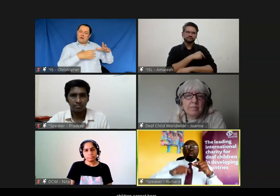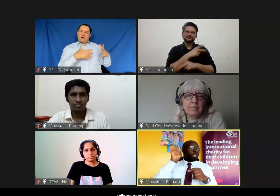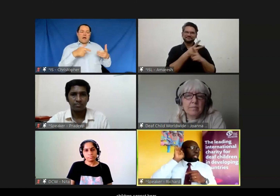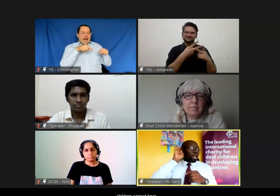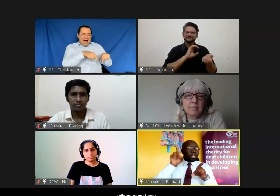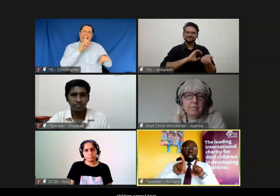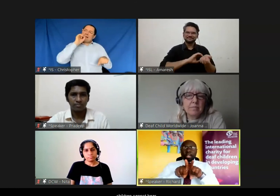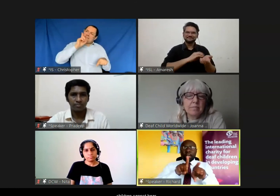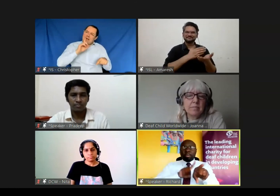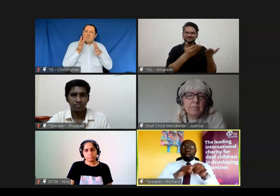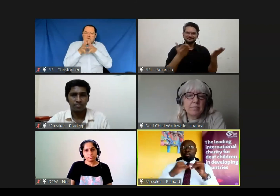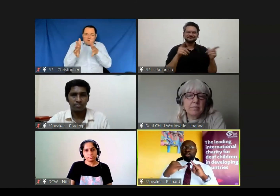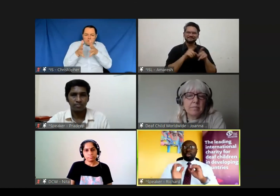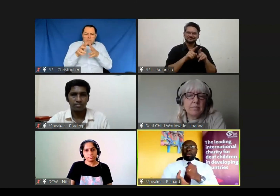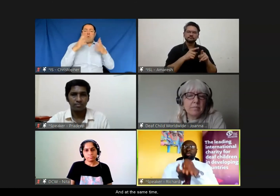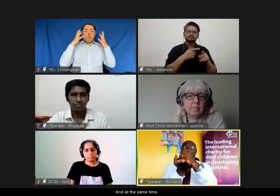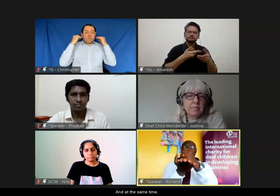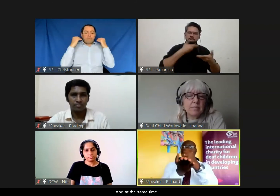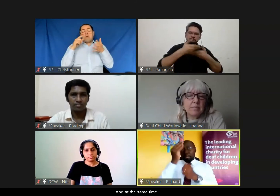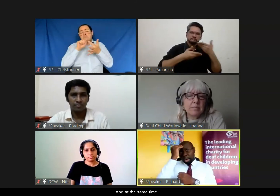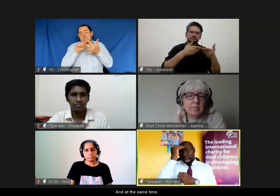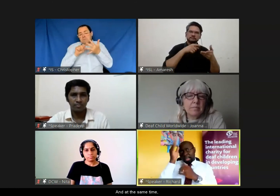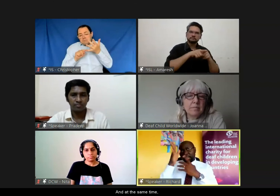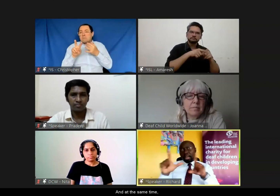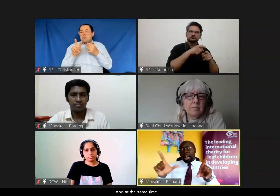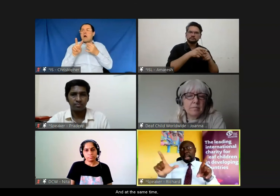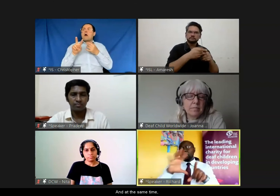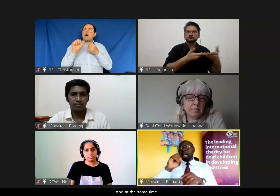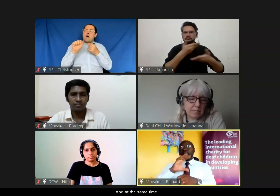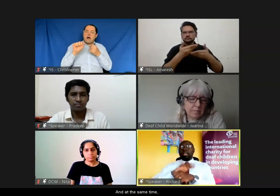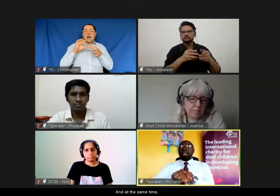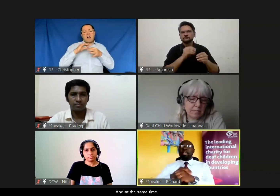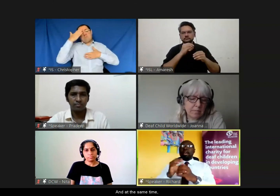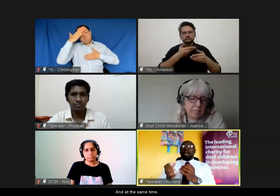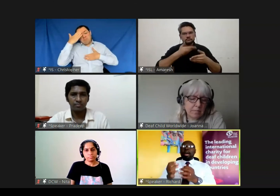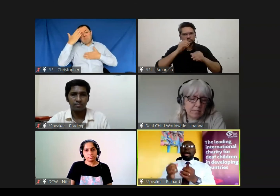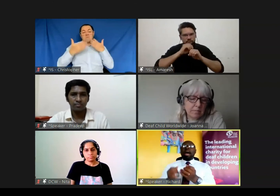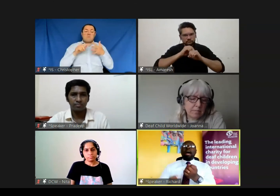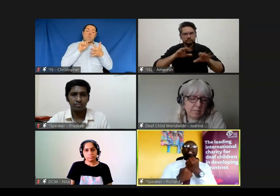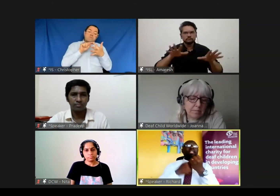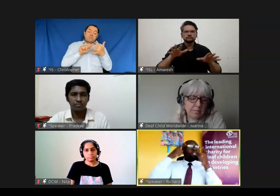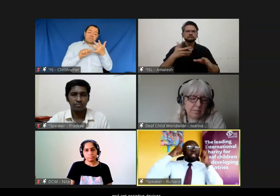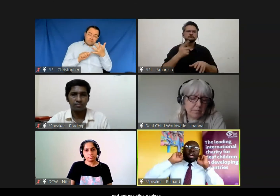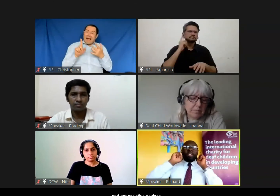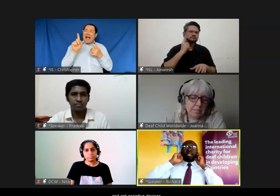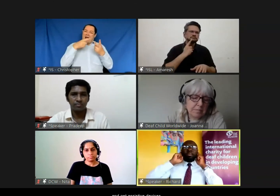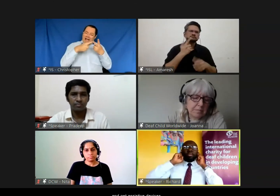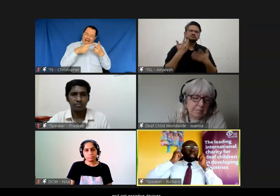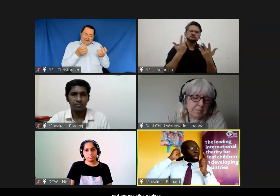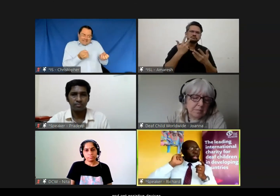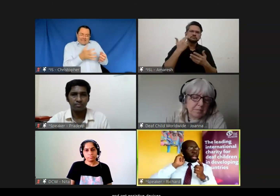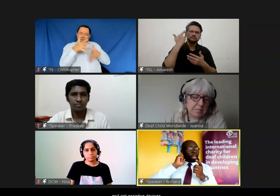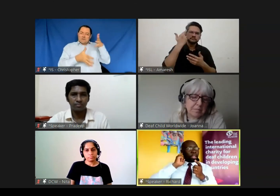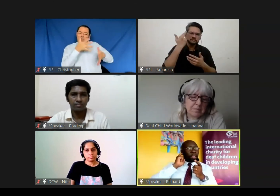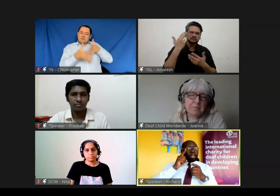deaf children cannot hear. And also at the same time, we try to help them learn the language and get